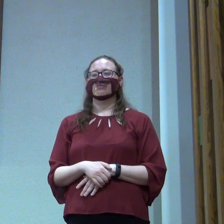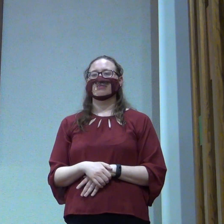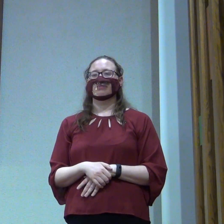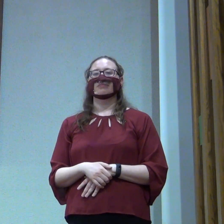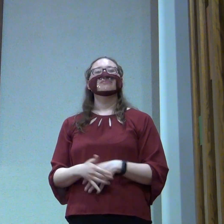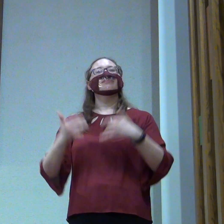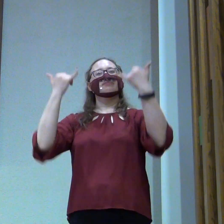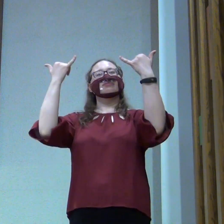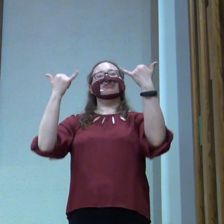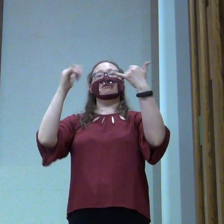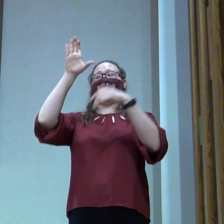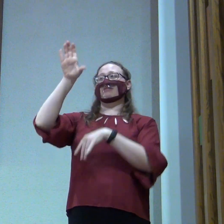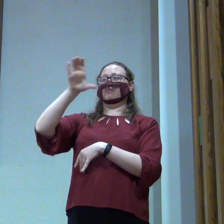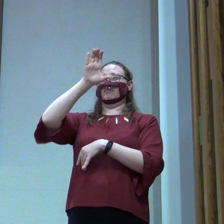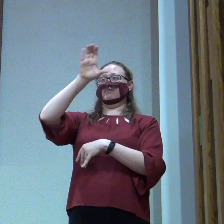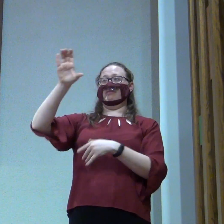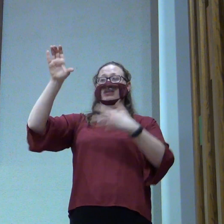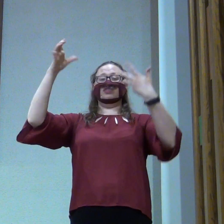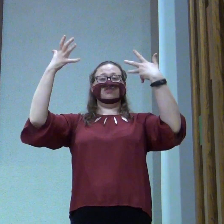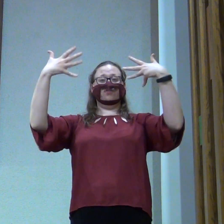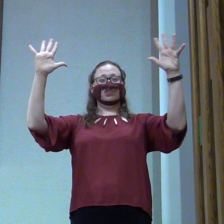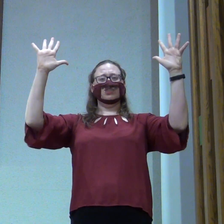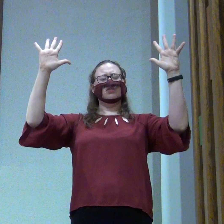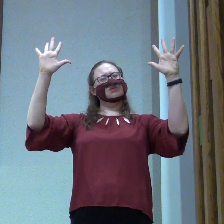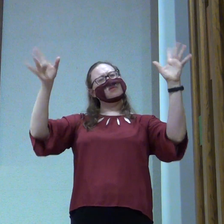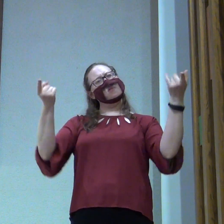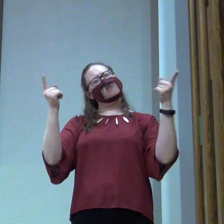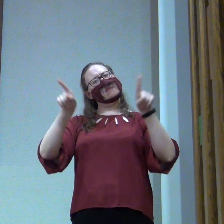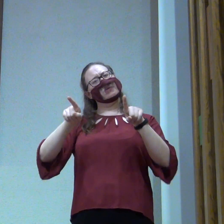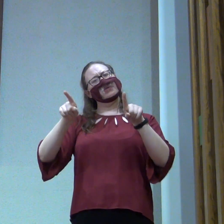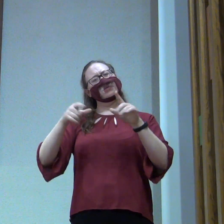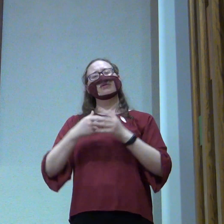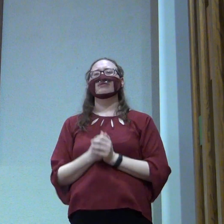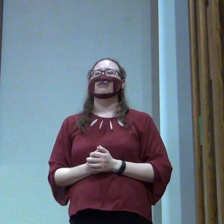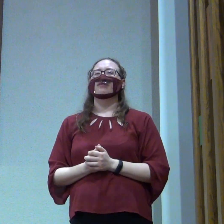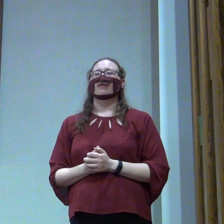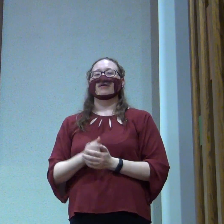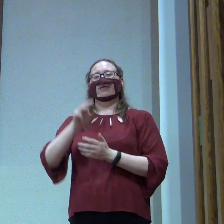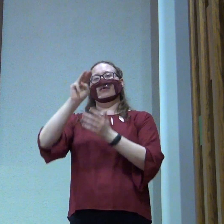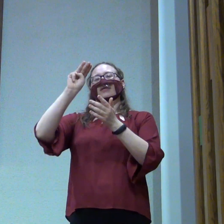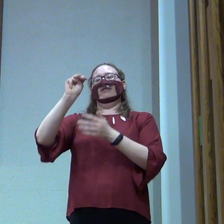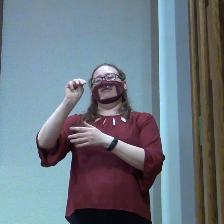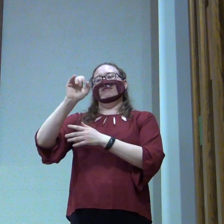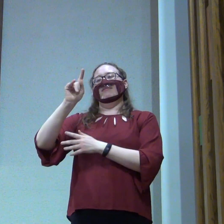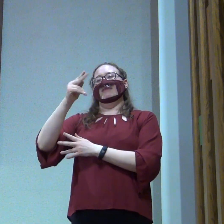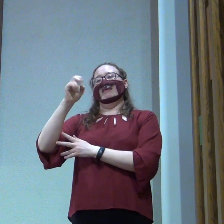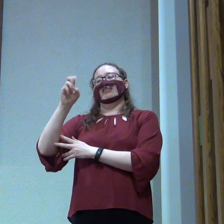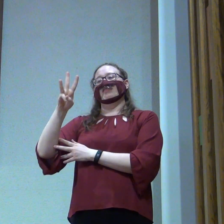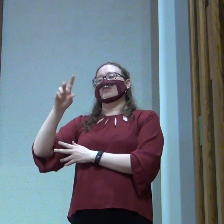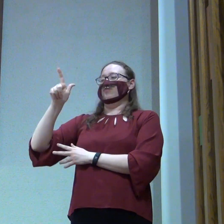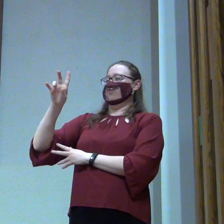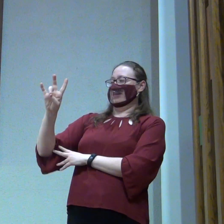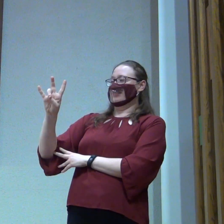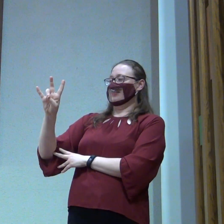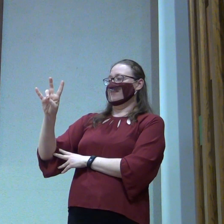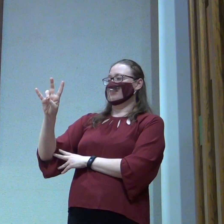Now after the cross, what happened? Matthew 27.